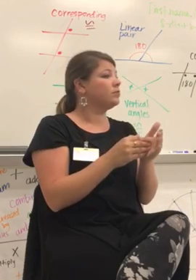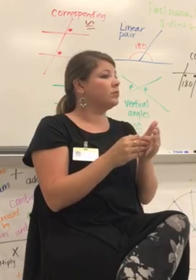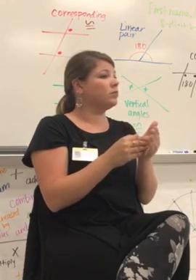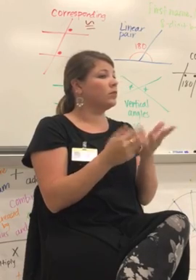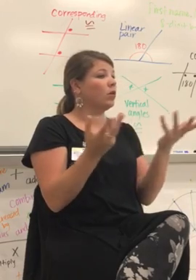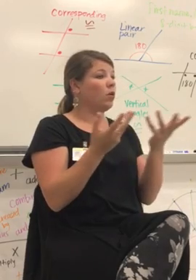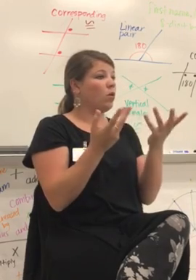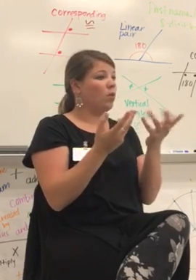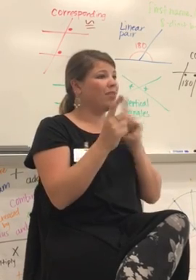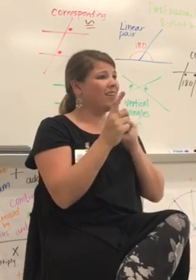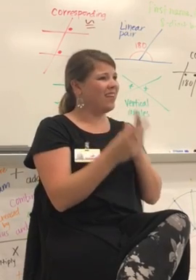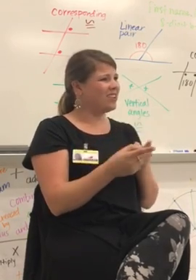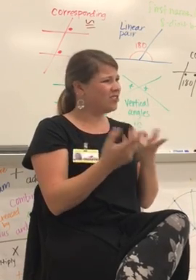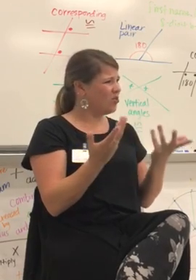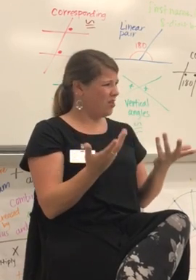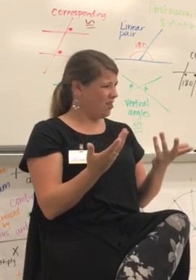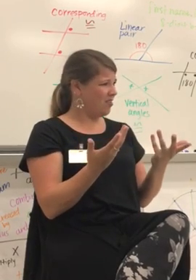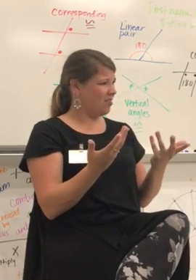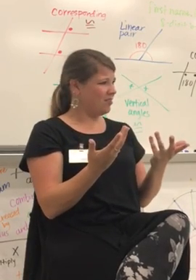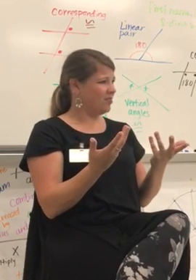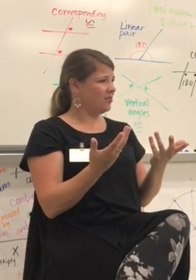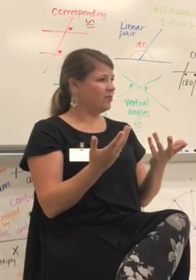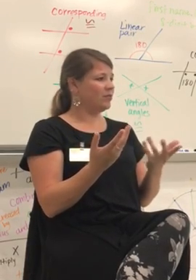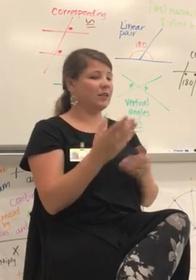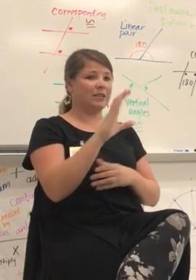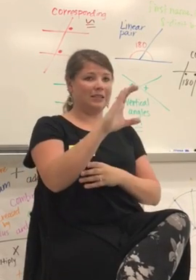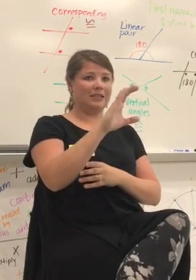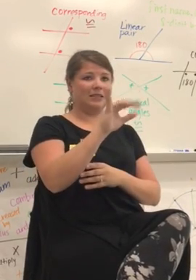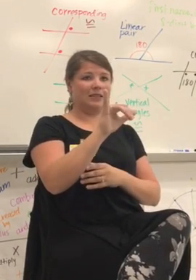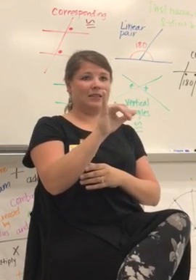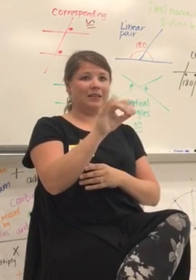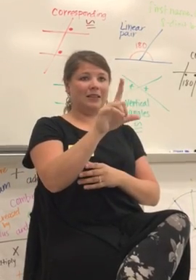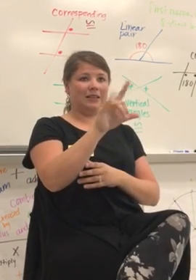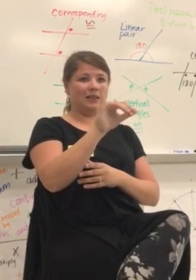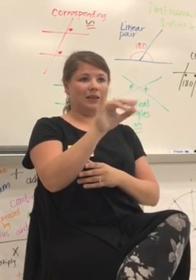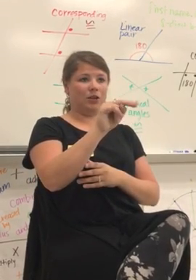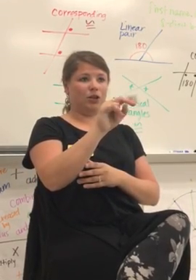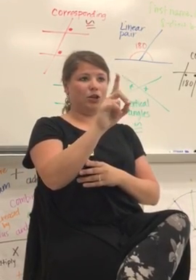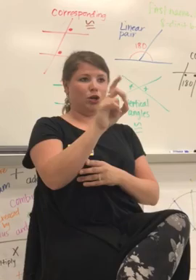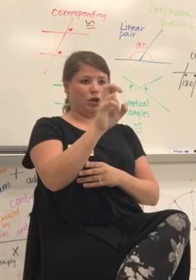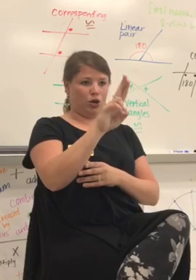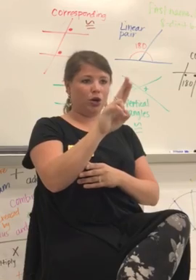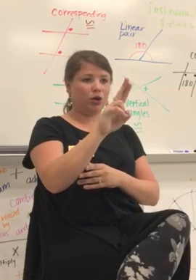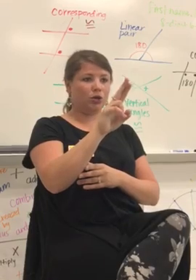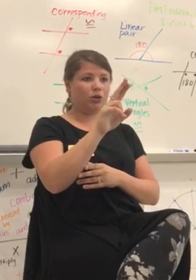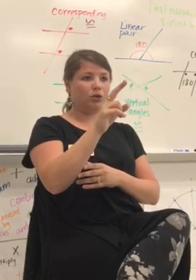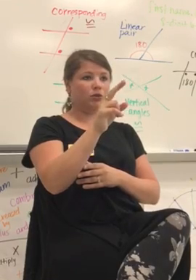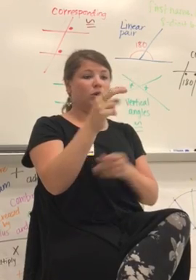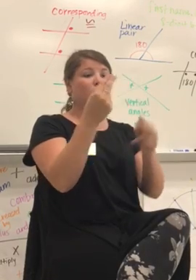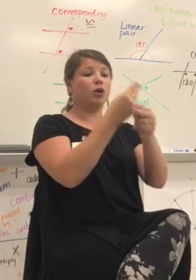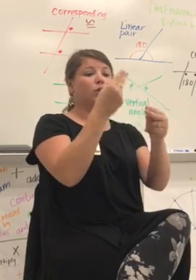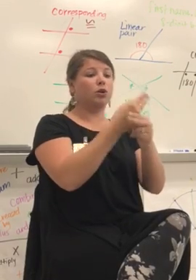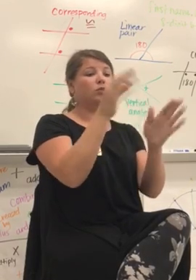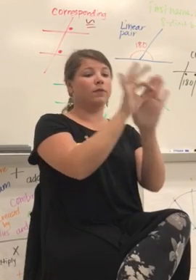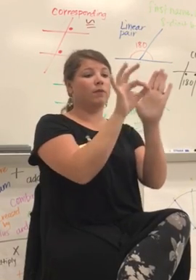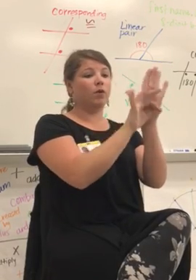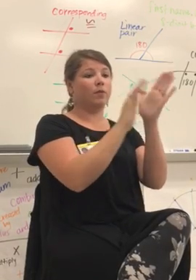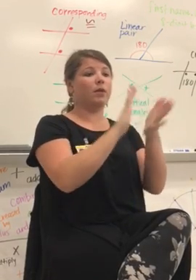don't cylinder? It's on that. Look again. Cylinder. What's that little? Cylinder. Oh, that V equals